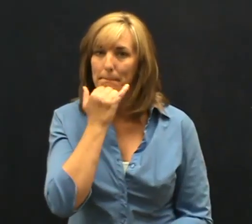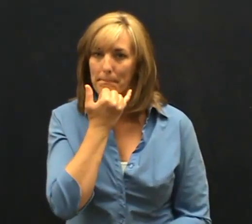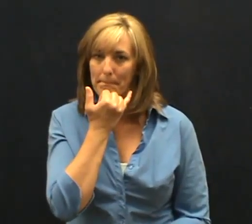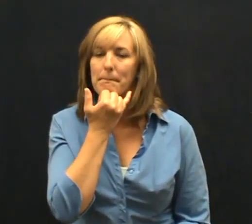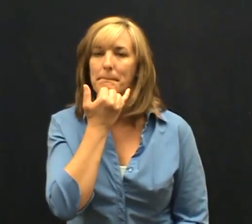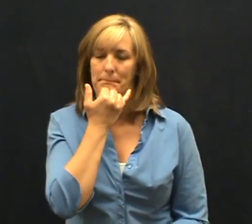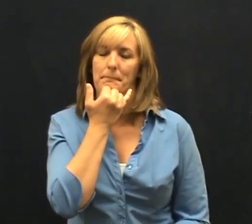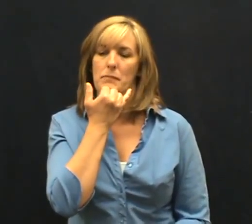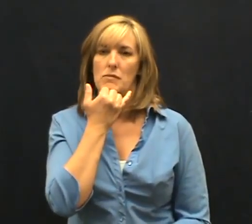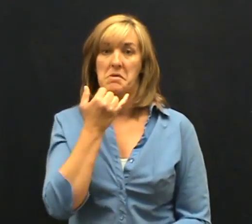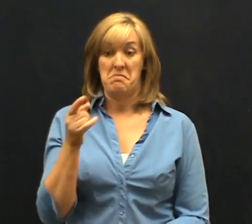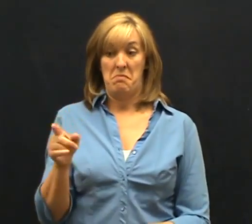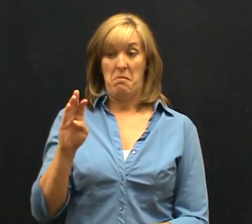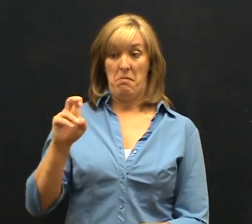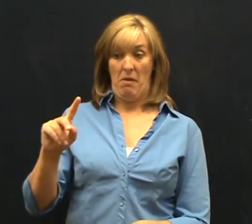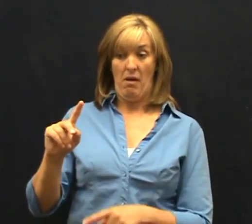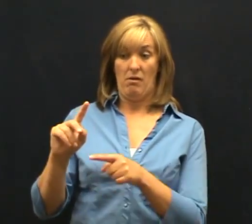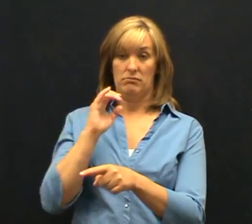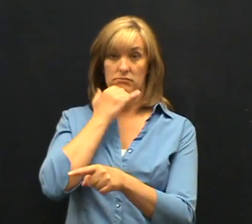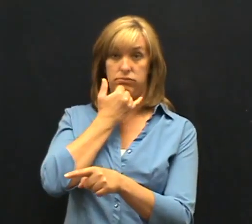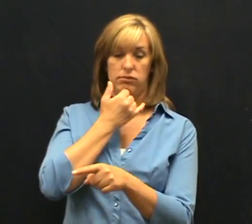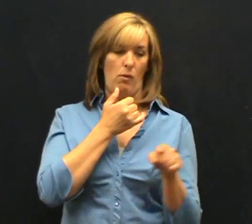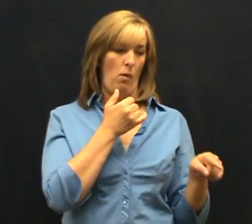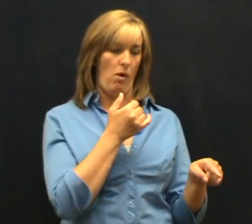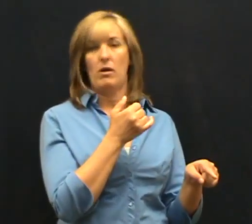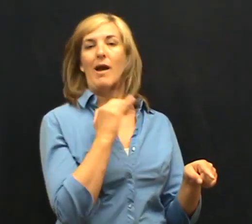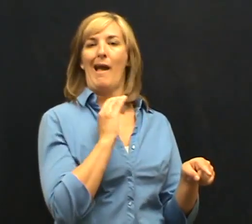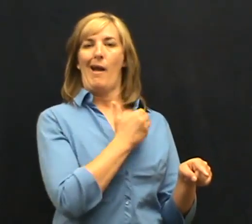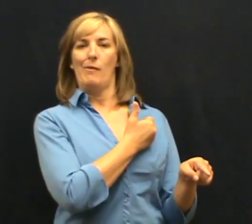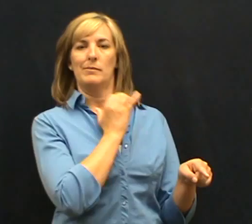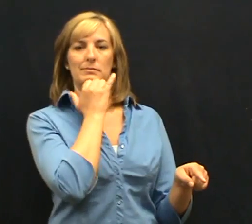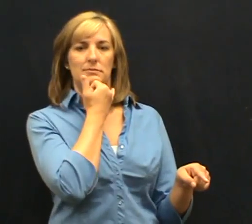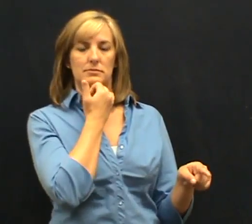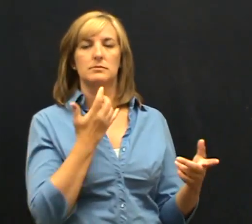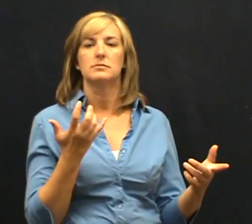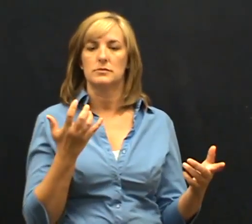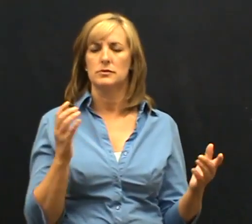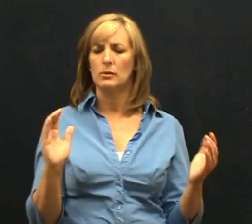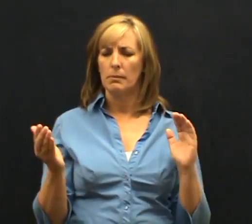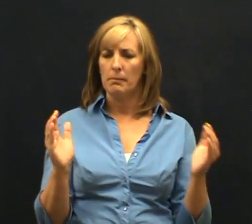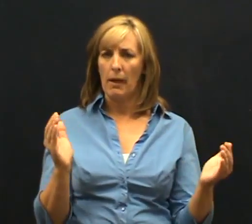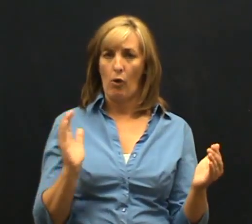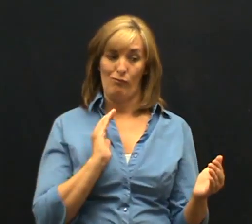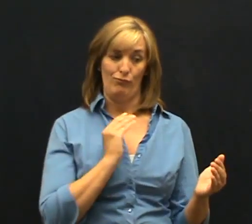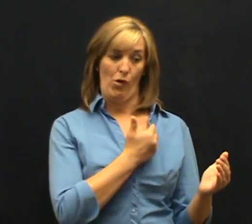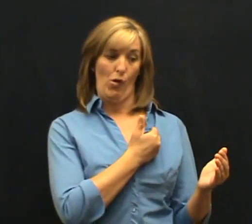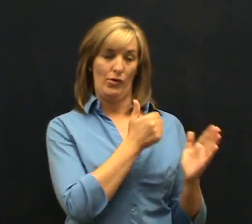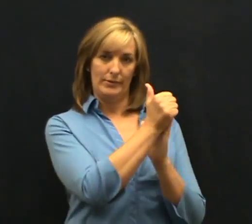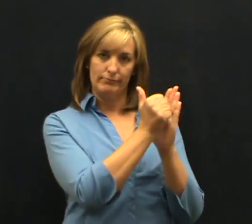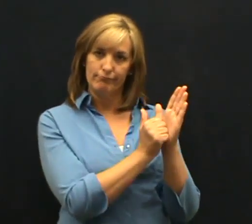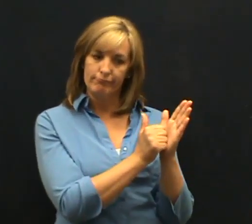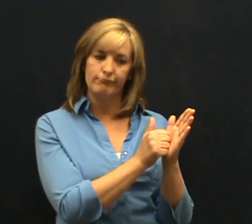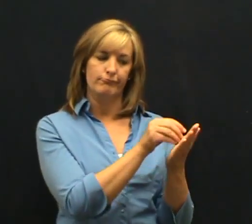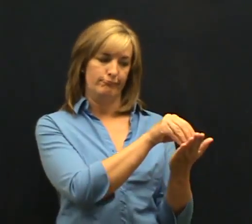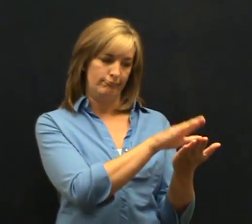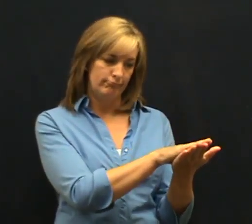these places. So we compare the book balance, our balance, our accounting record balance, to the